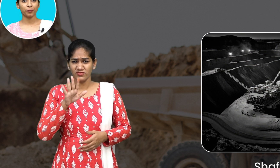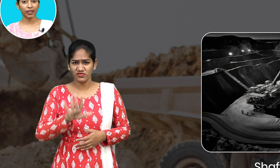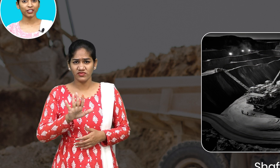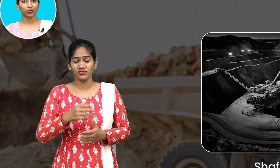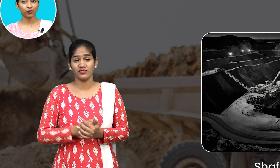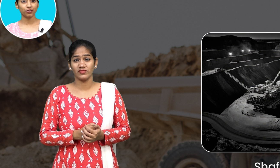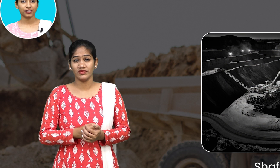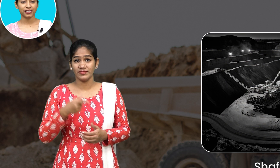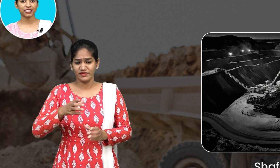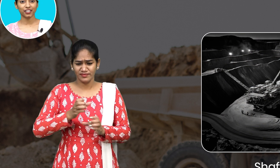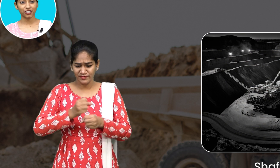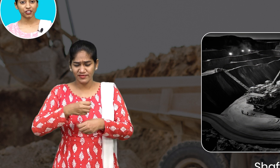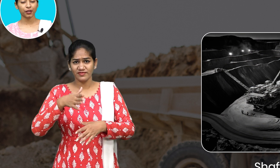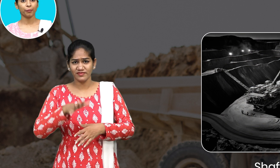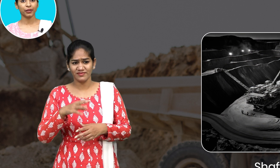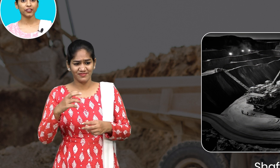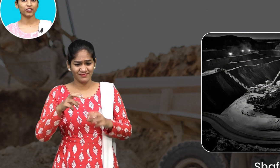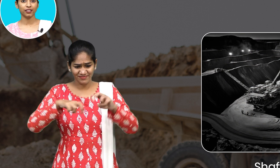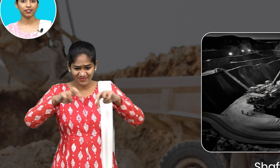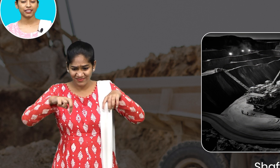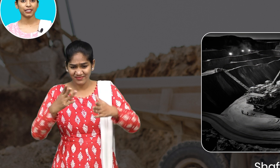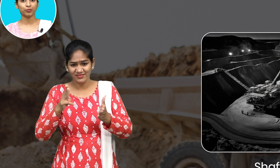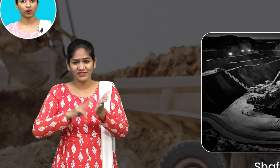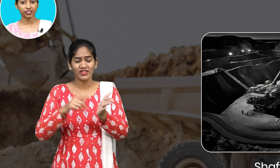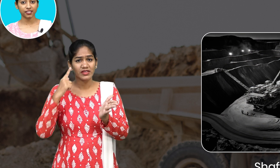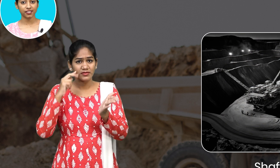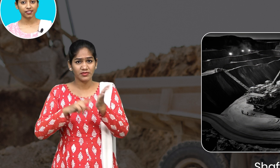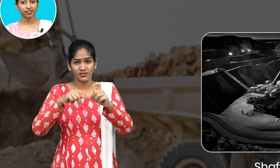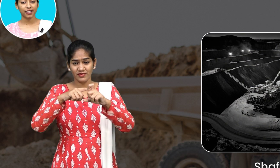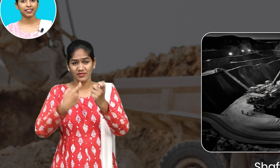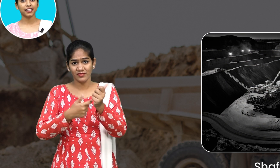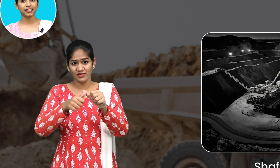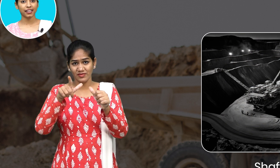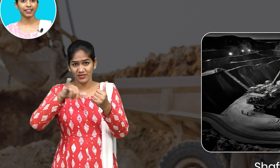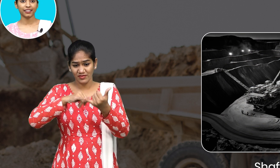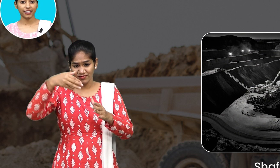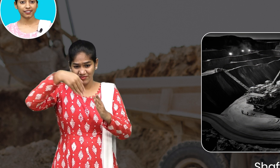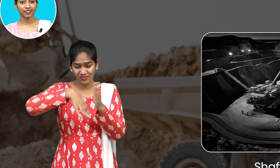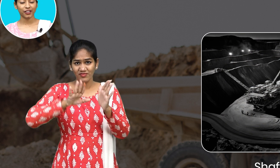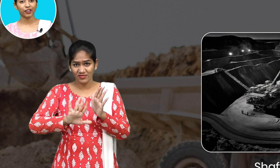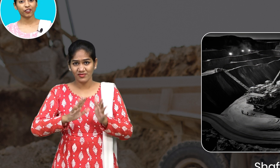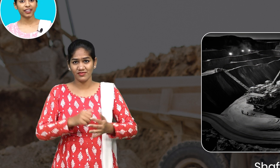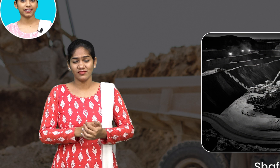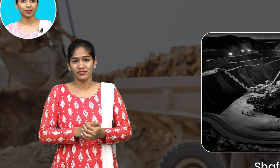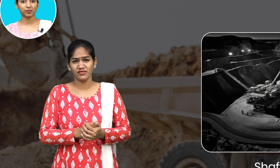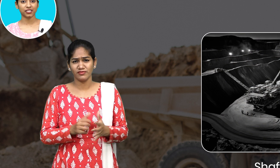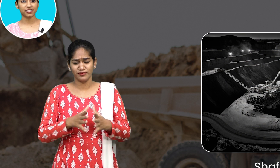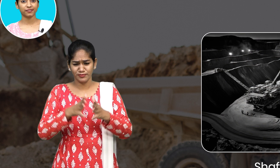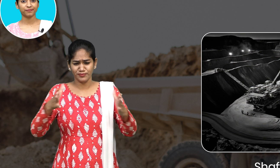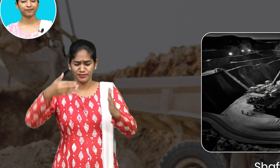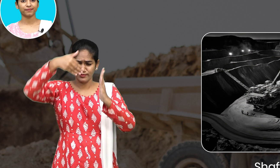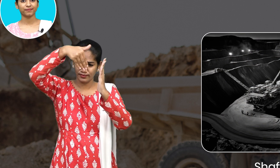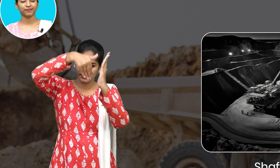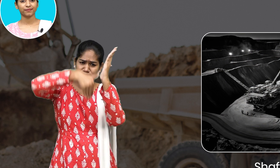have to be made to search mineral deposits that lie at great